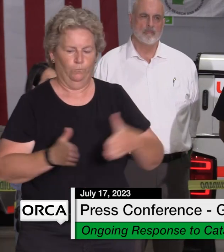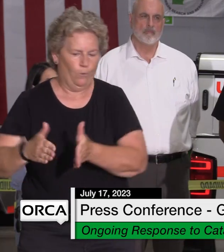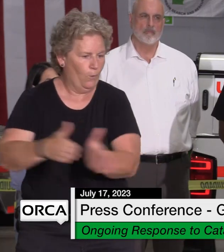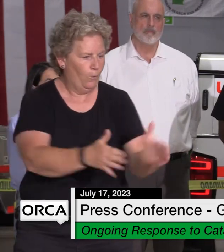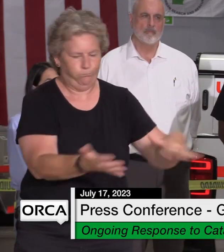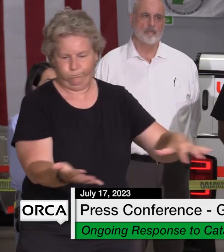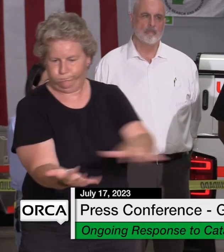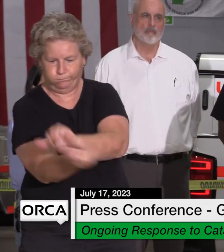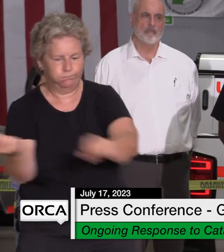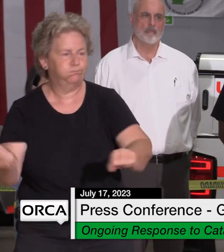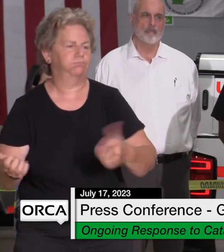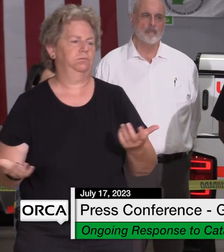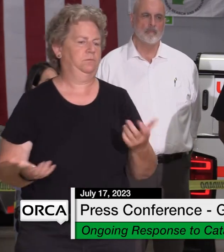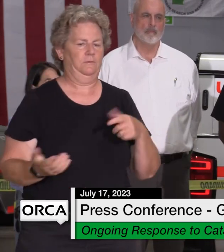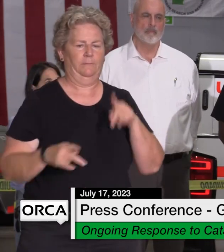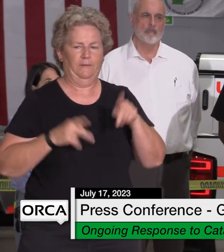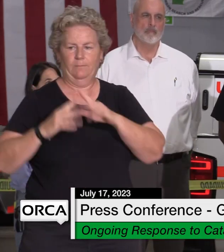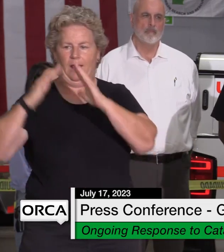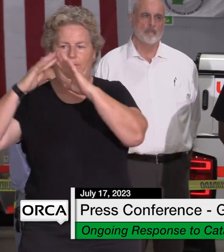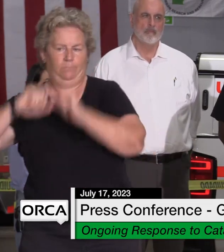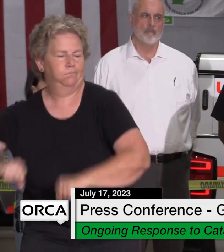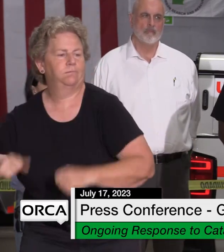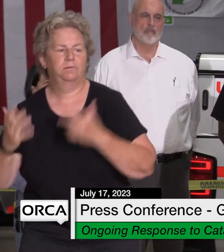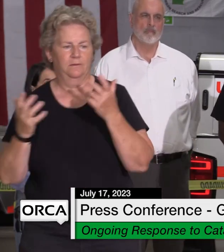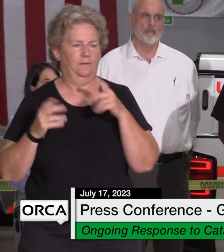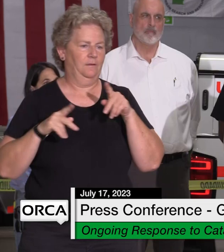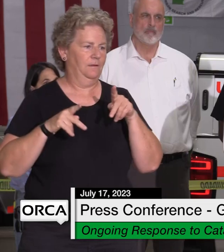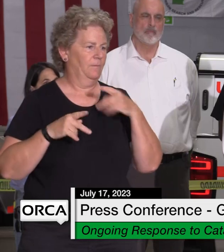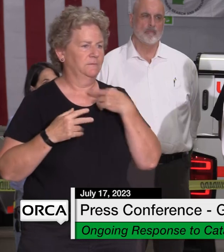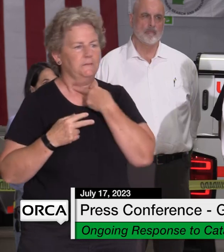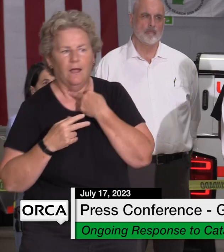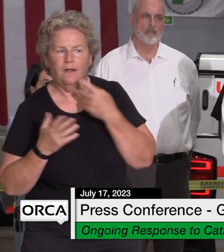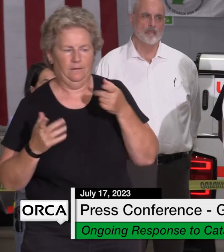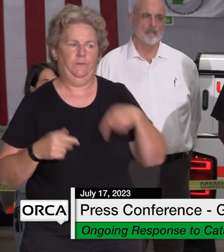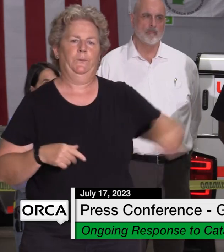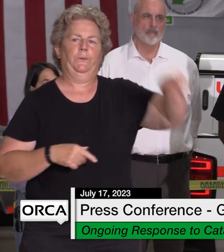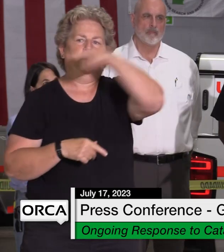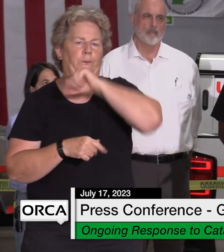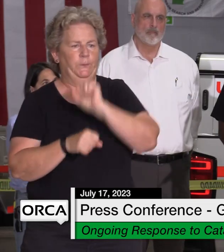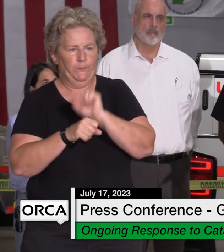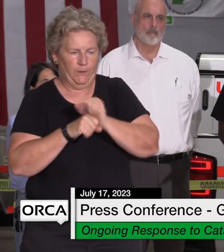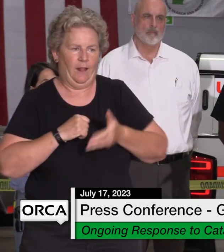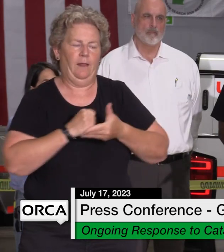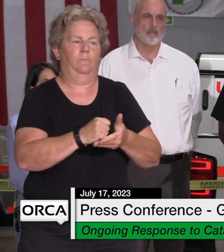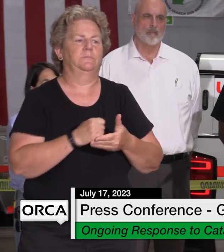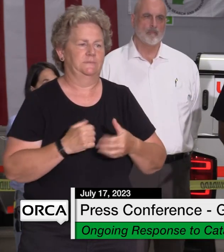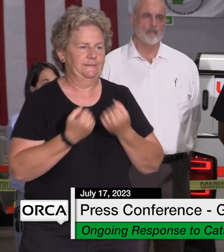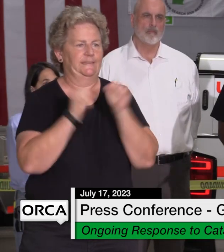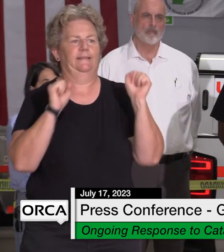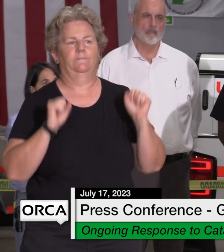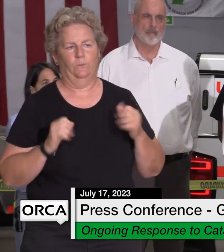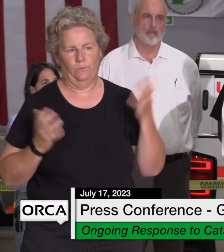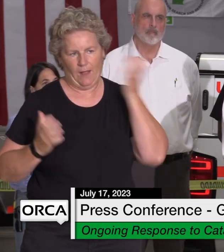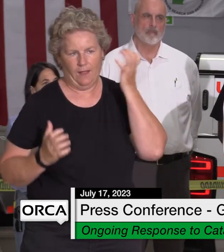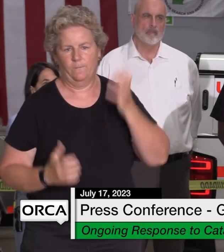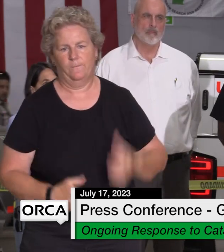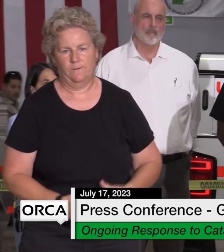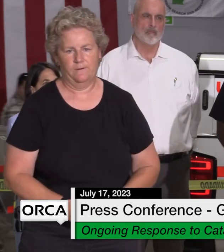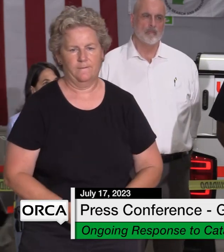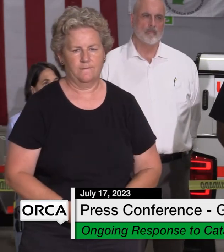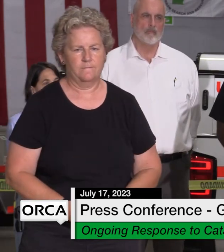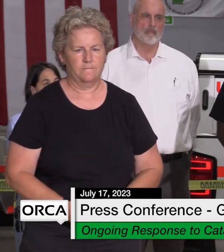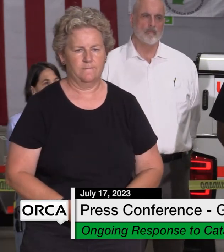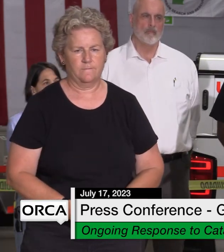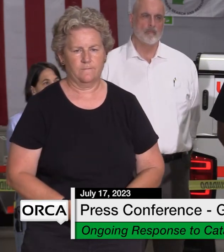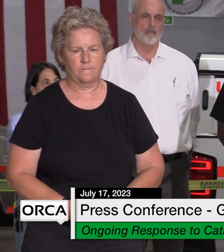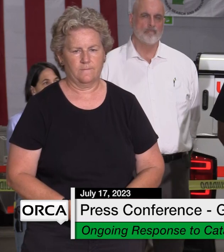our team in the SEOC, the State Emergency Operations Center, some here with us today. Thank you so